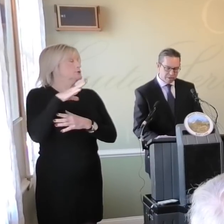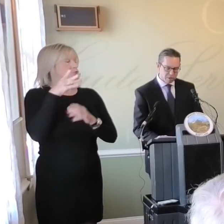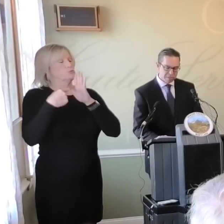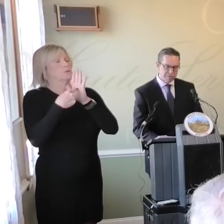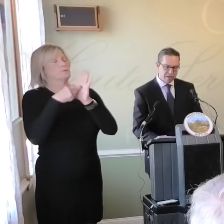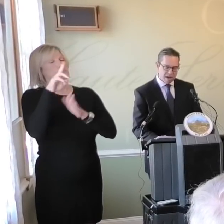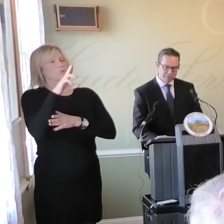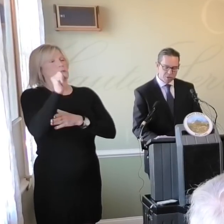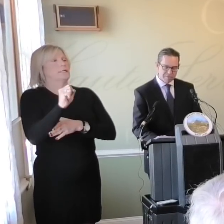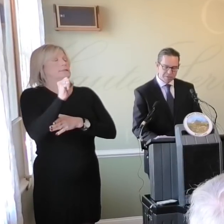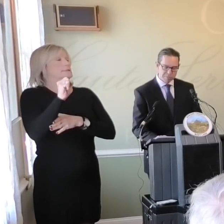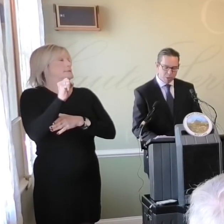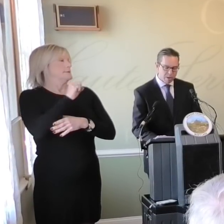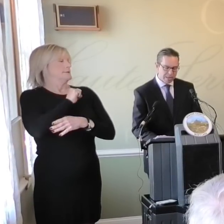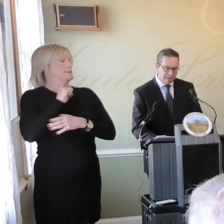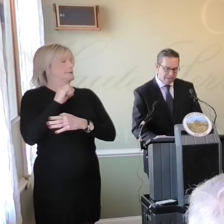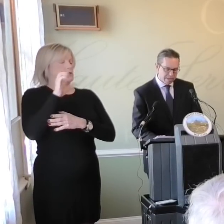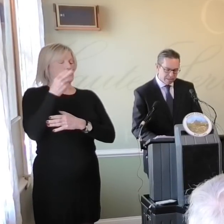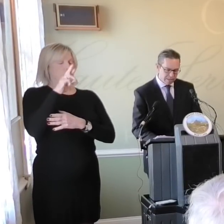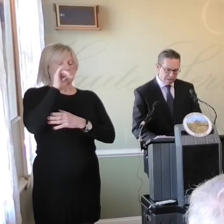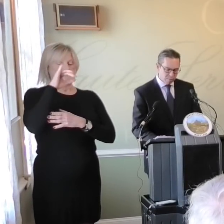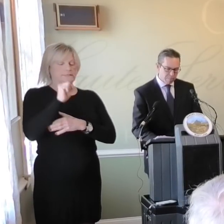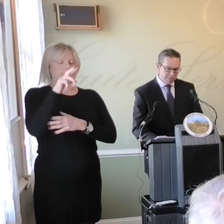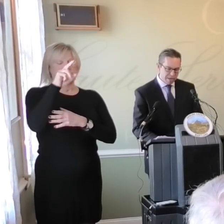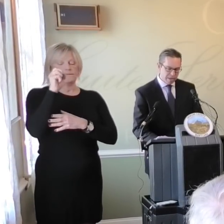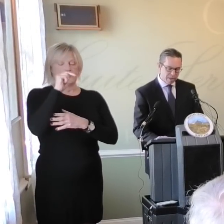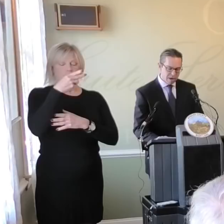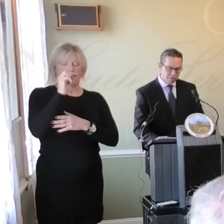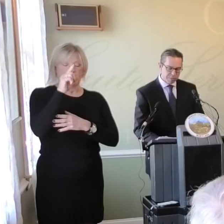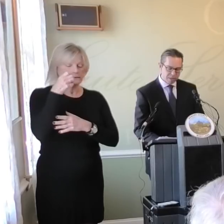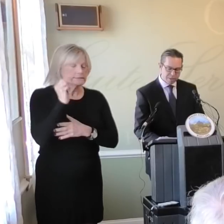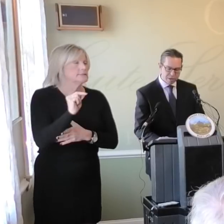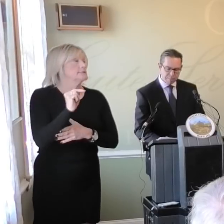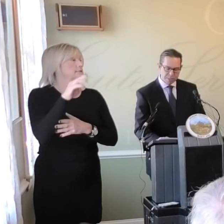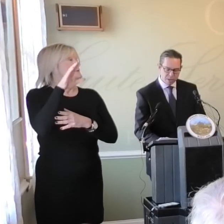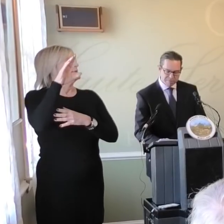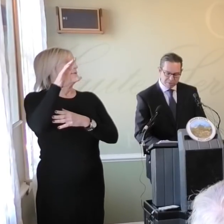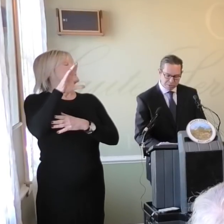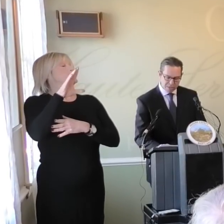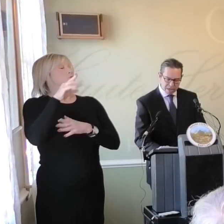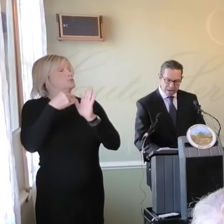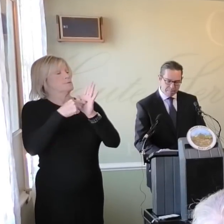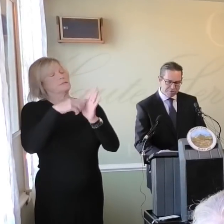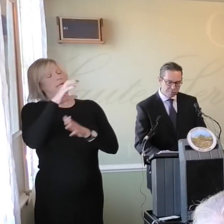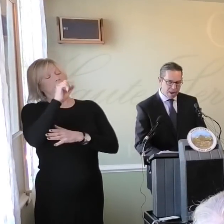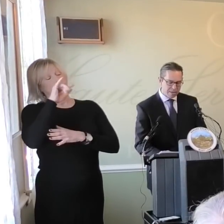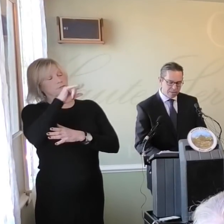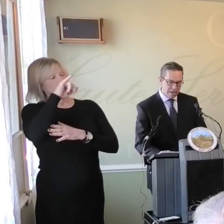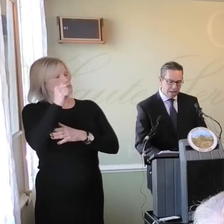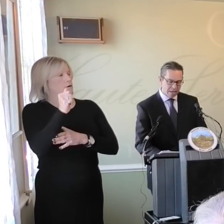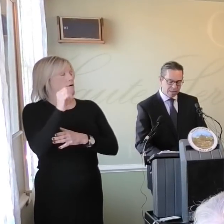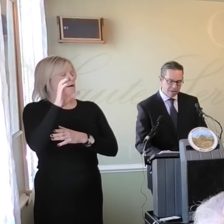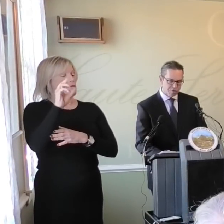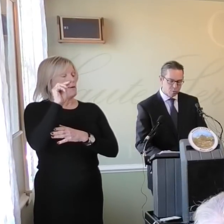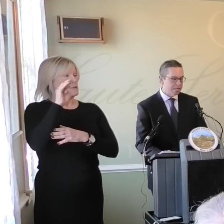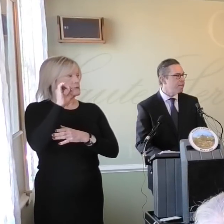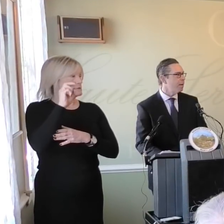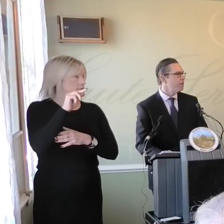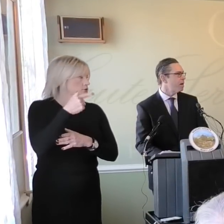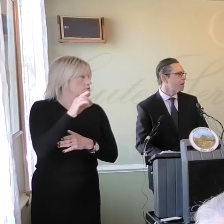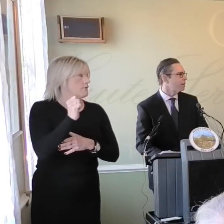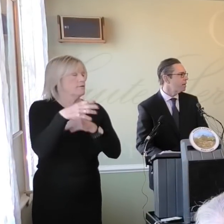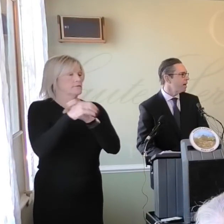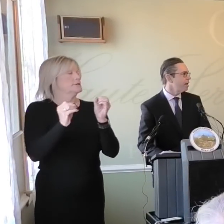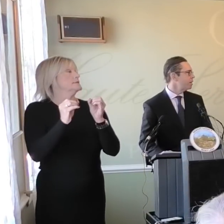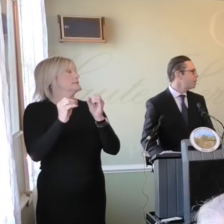U.S. Senator Chris Van Hollen's office, Bart Kennedy, representing Congressman Elijah Cummings' office, Amy Stratton, and Councilwoman